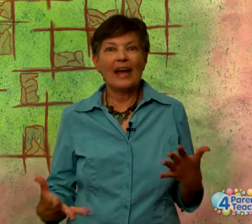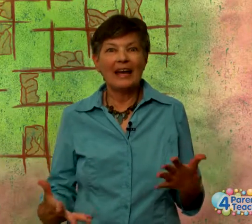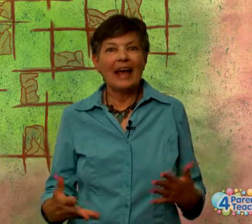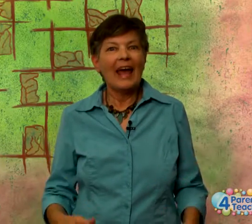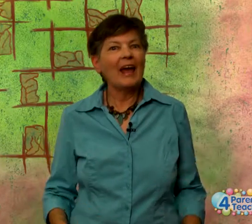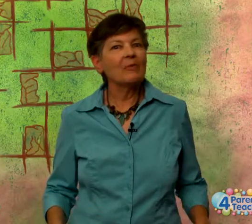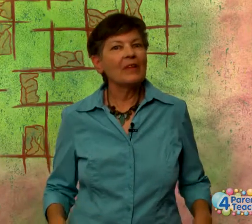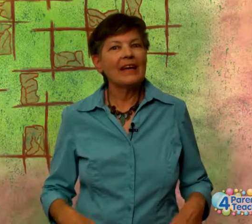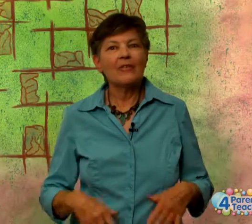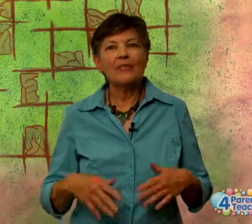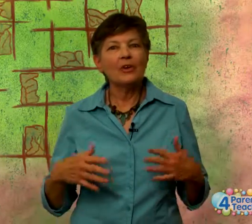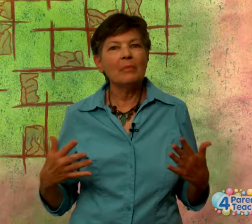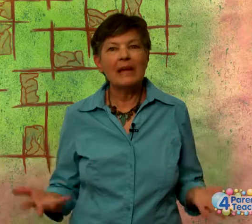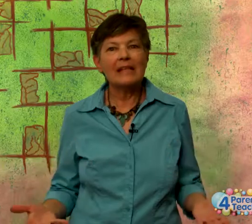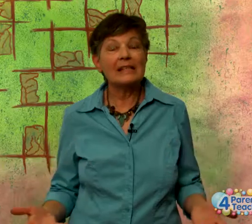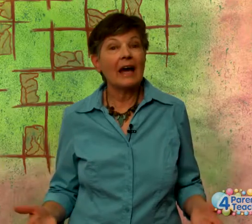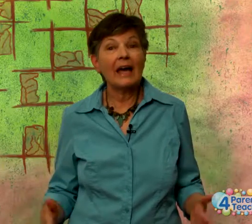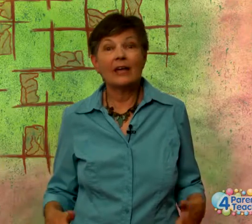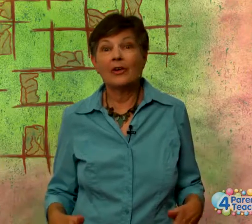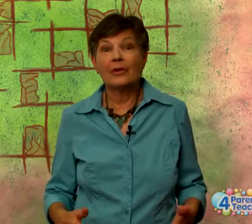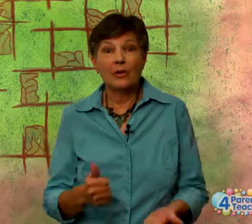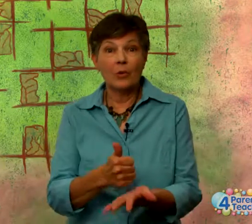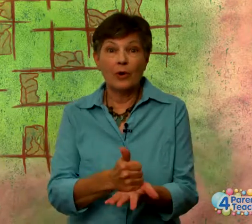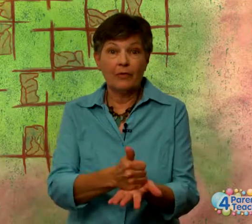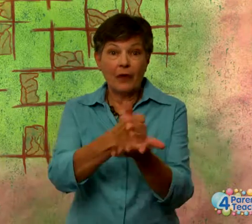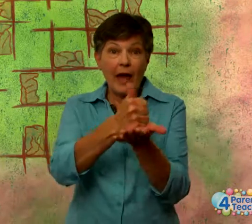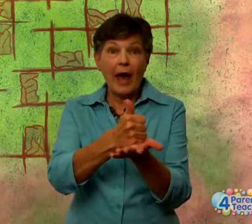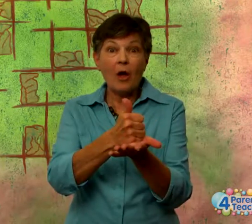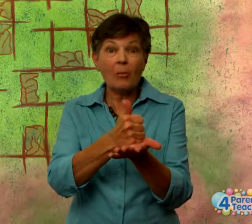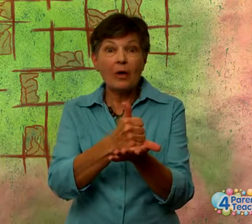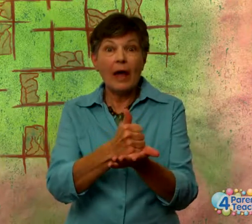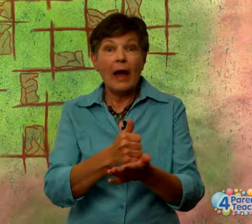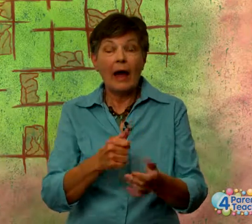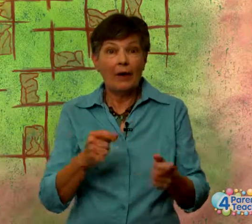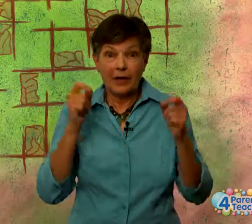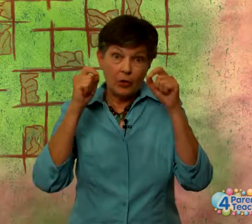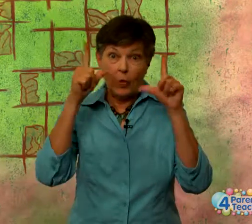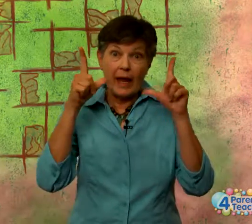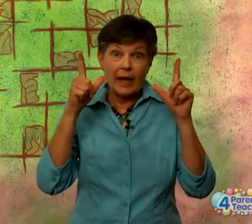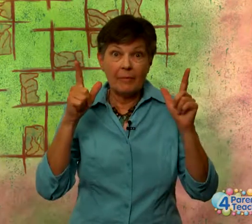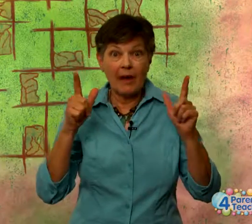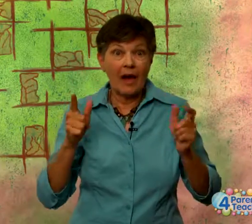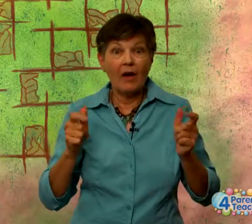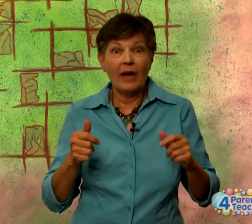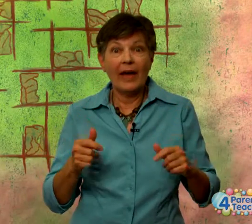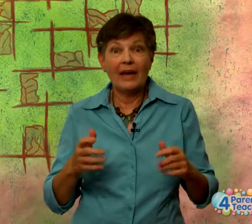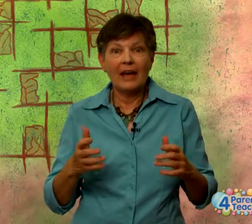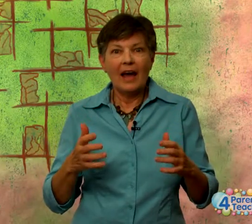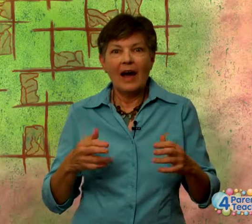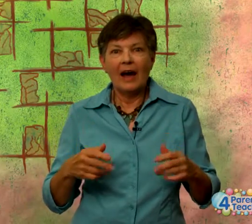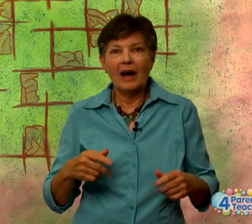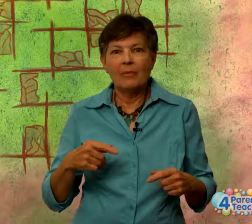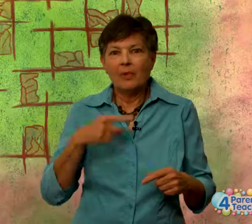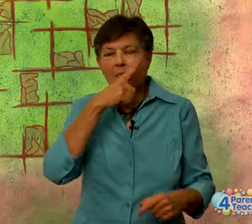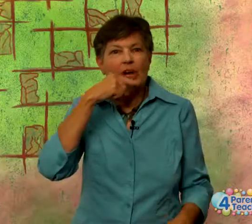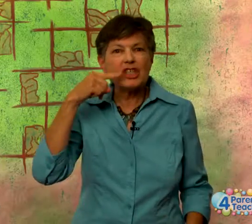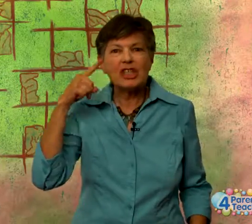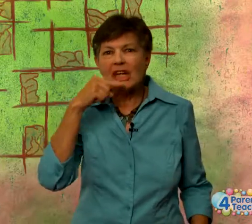great. And within a few minutes, I learned the word for help. I already knew wake up now, and brush